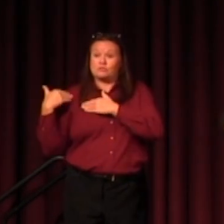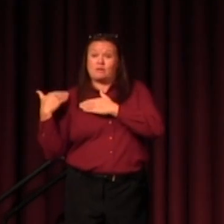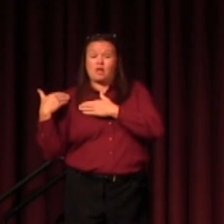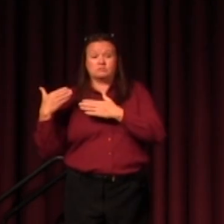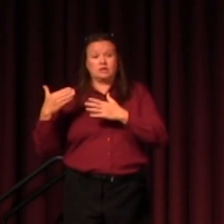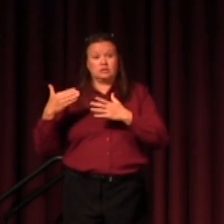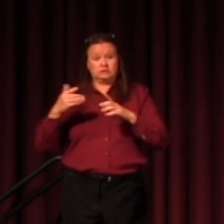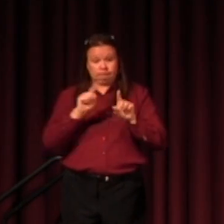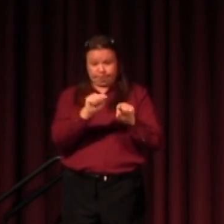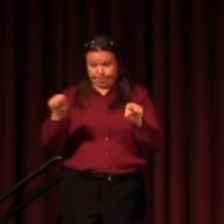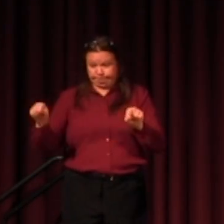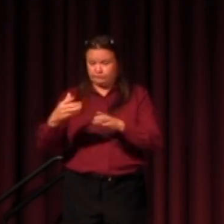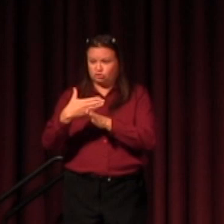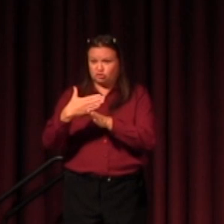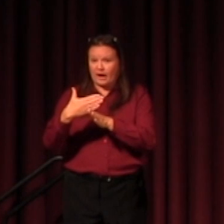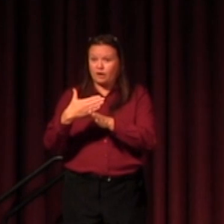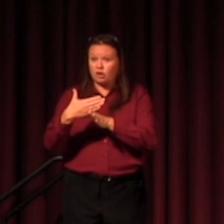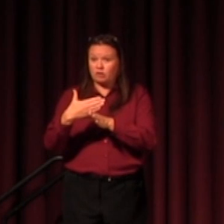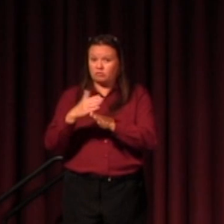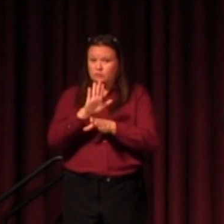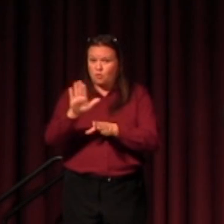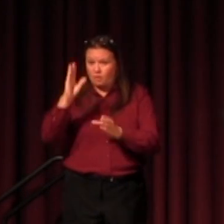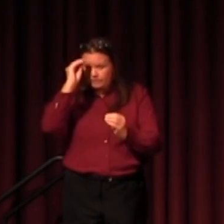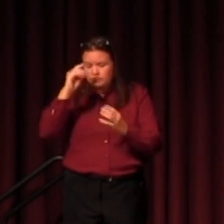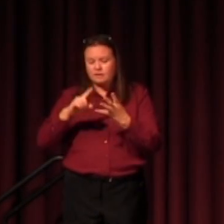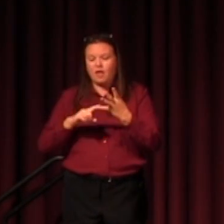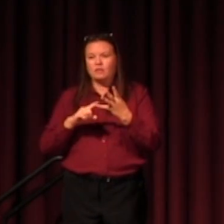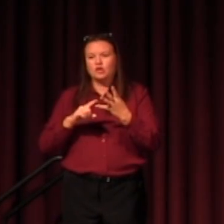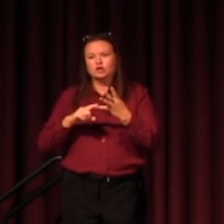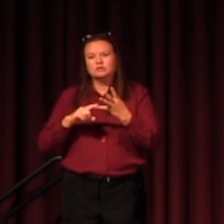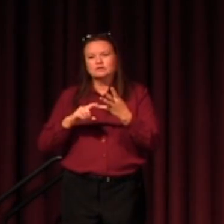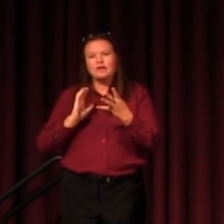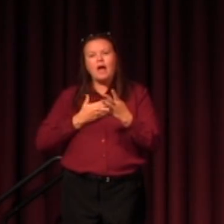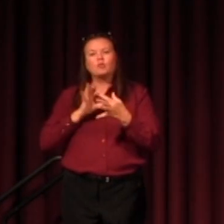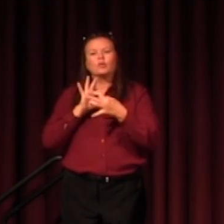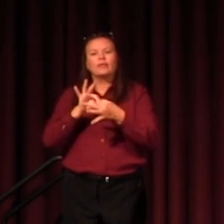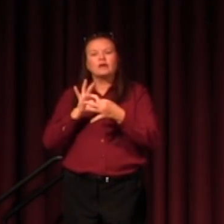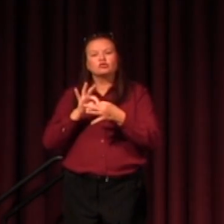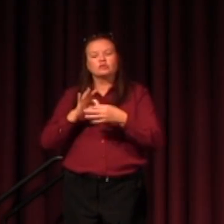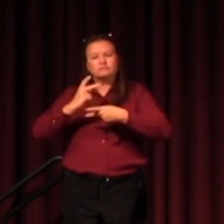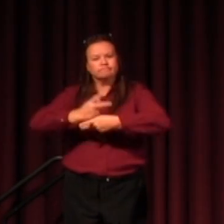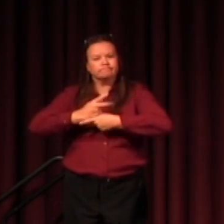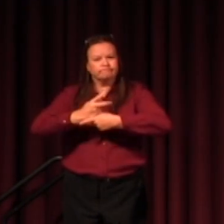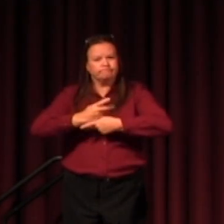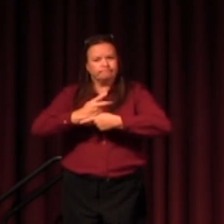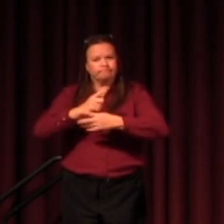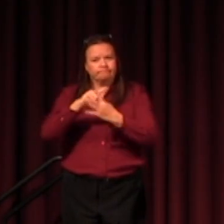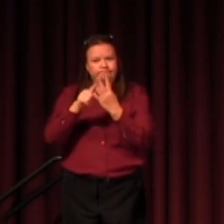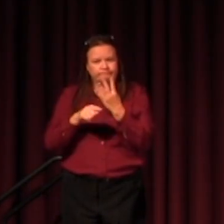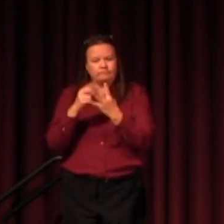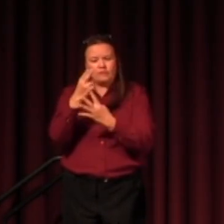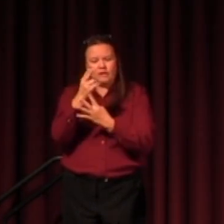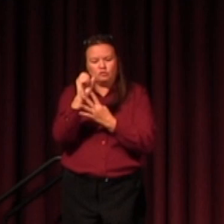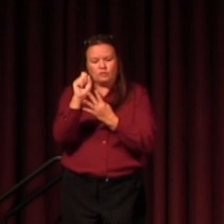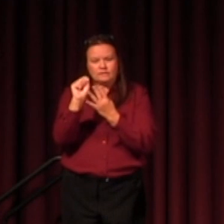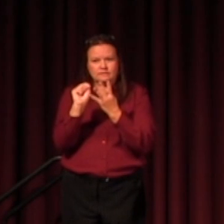that work, and making sure that we're tending to our relationships along the way.